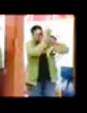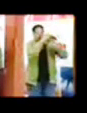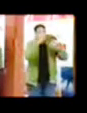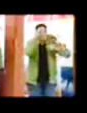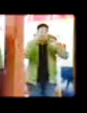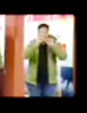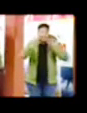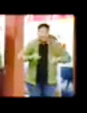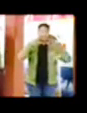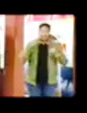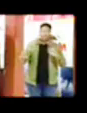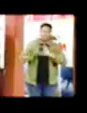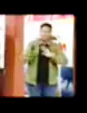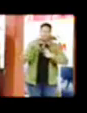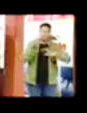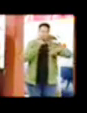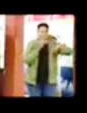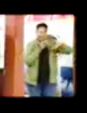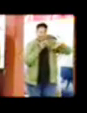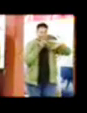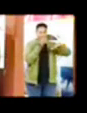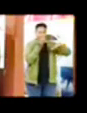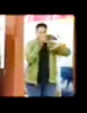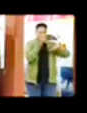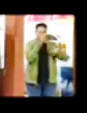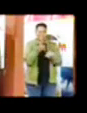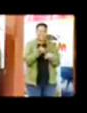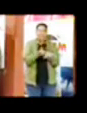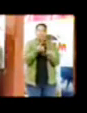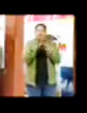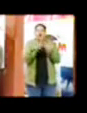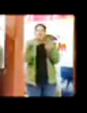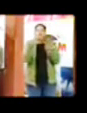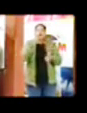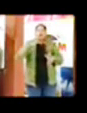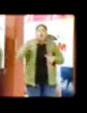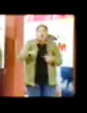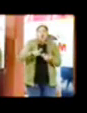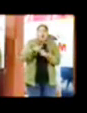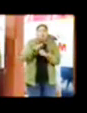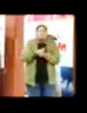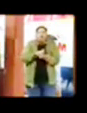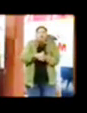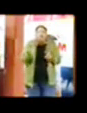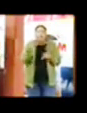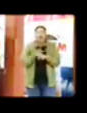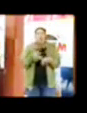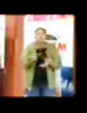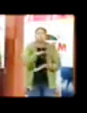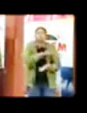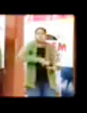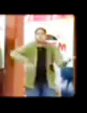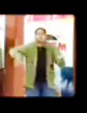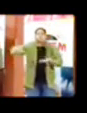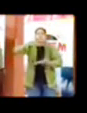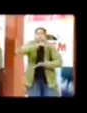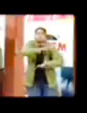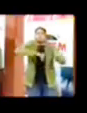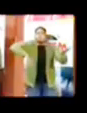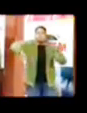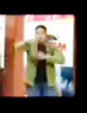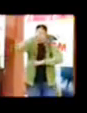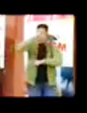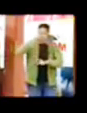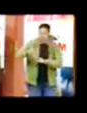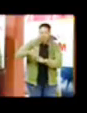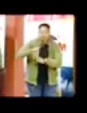for the system to continue to make its way, keeping itself as much in low pressure areas as possible, because it is itself